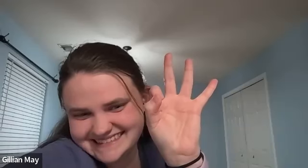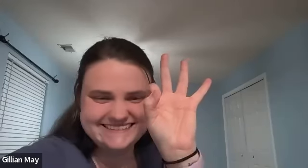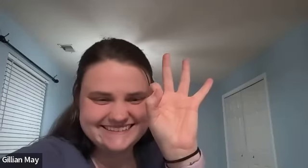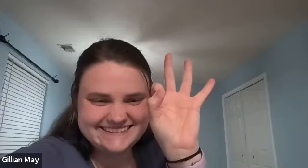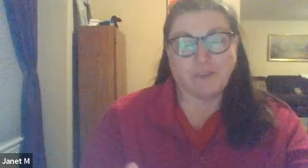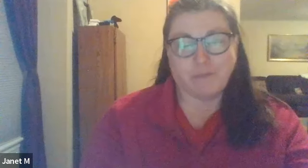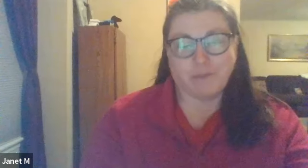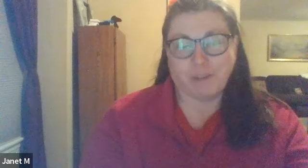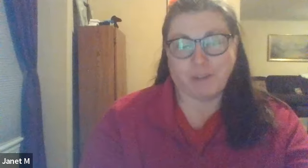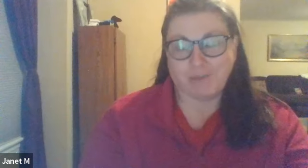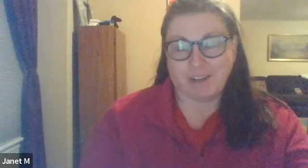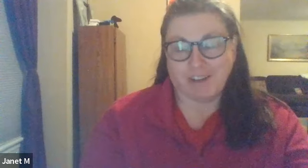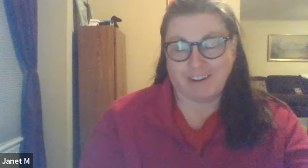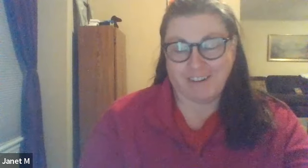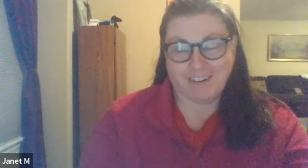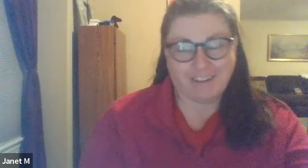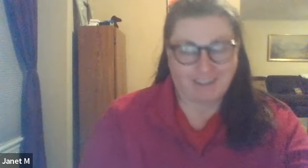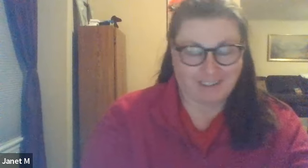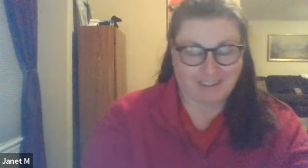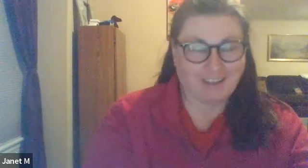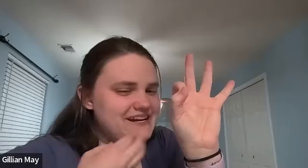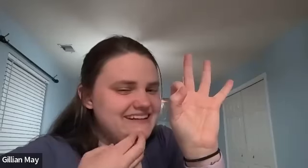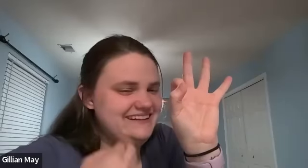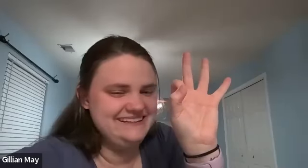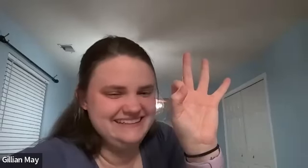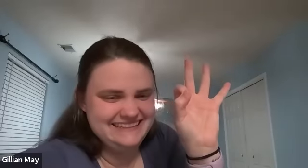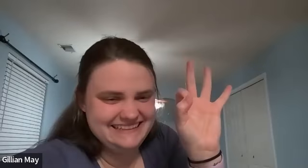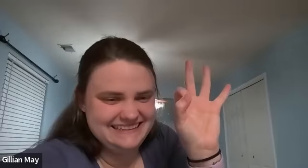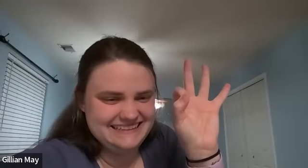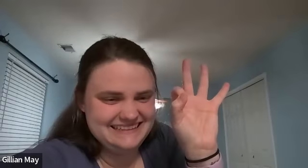Trying to see for the placement here. Oh no, you're good. Go for it.